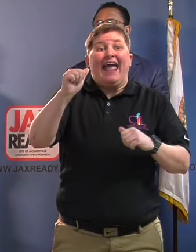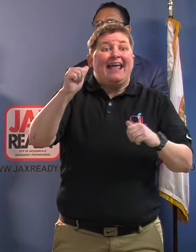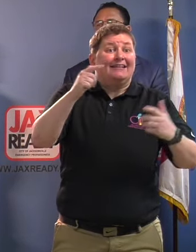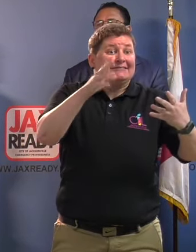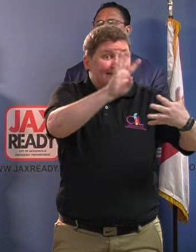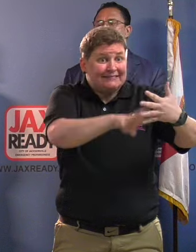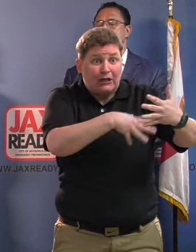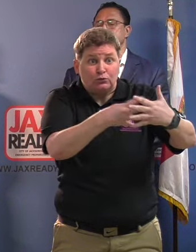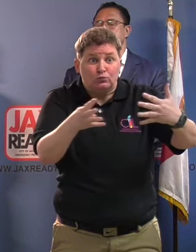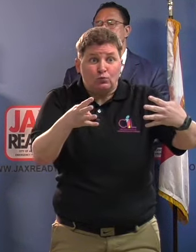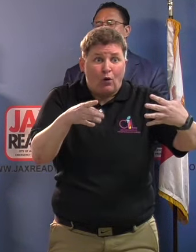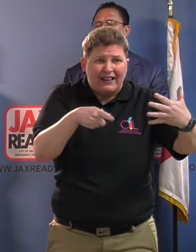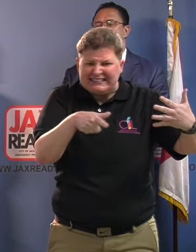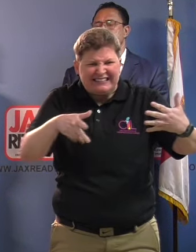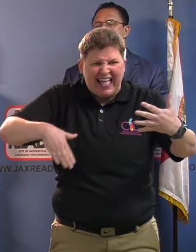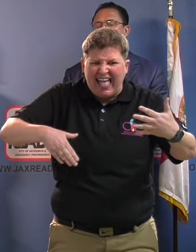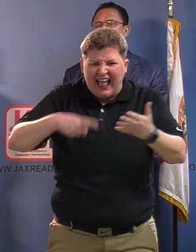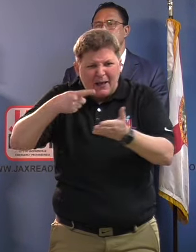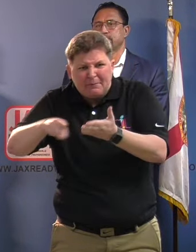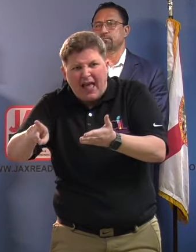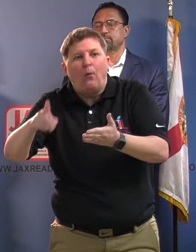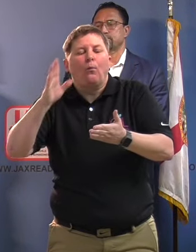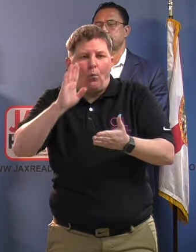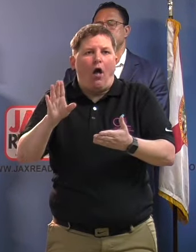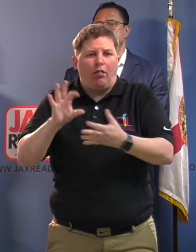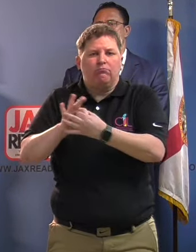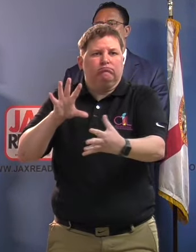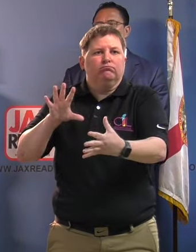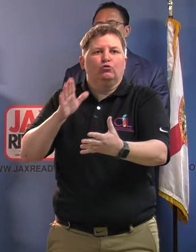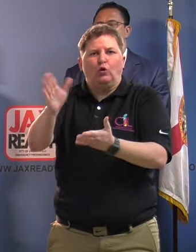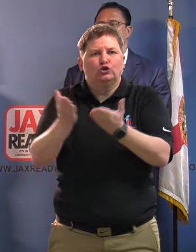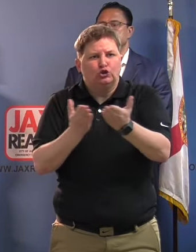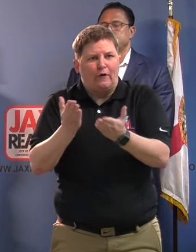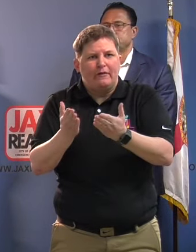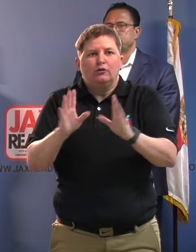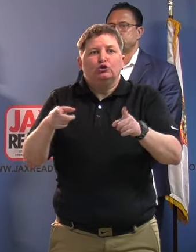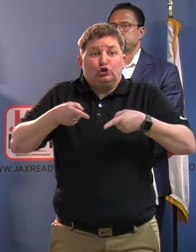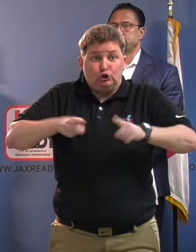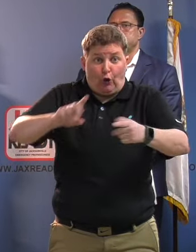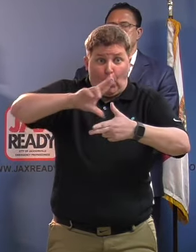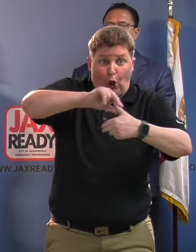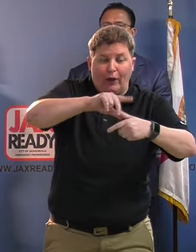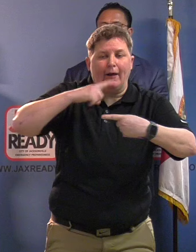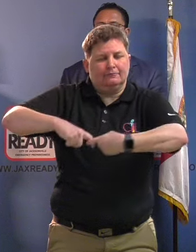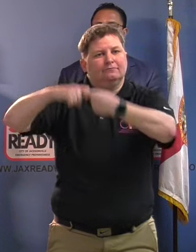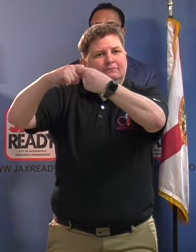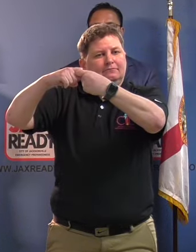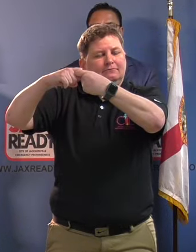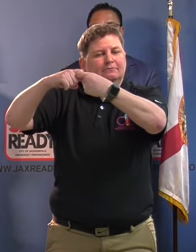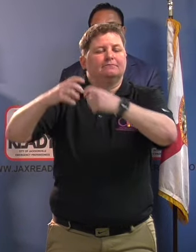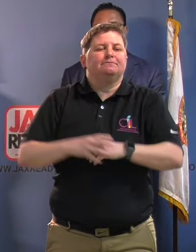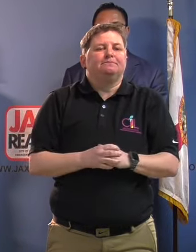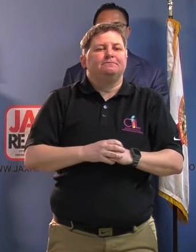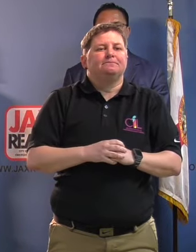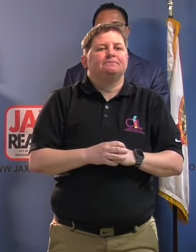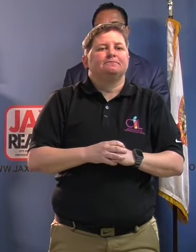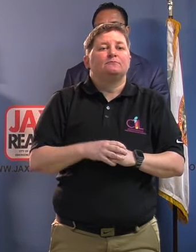disconnected while all this is going on. We have 5 shelters opened successfully hours ago that are available for residents in